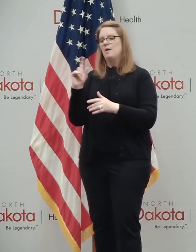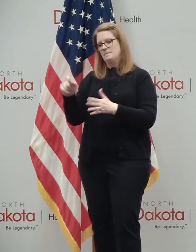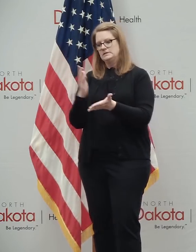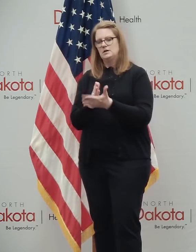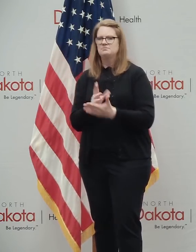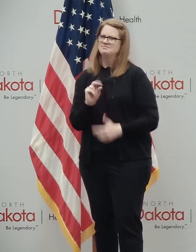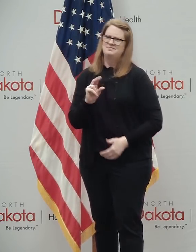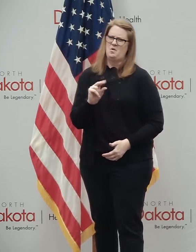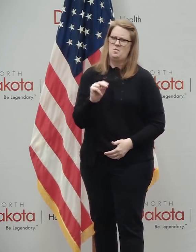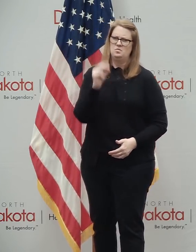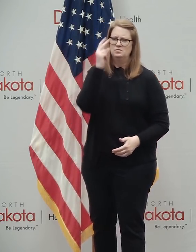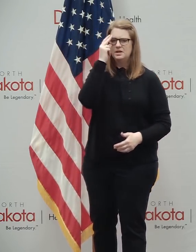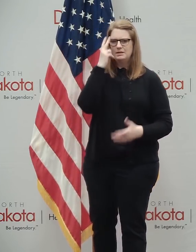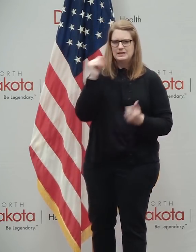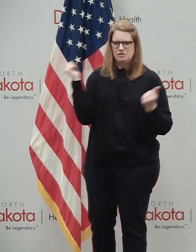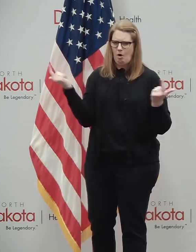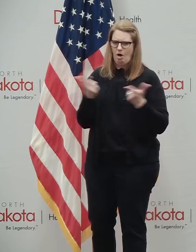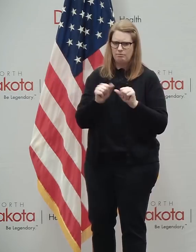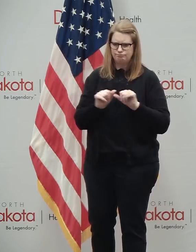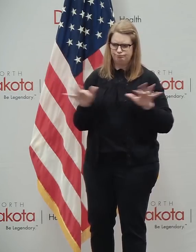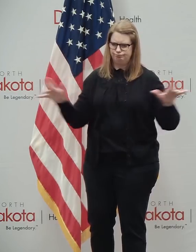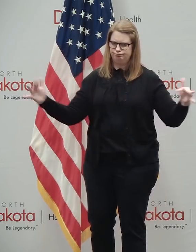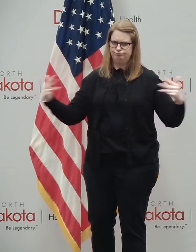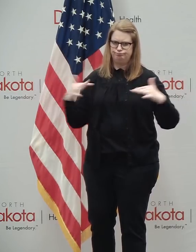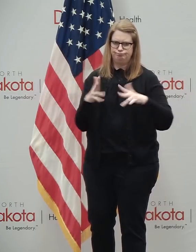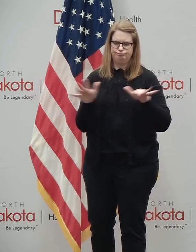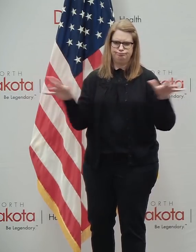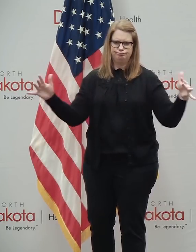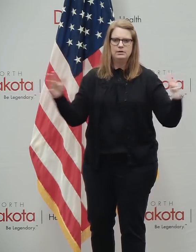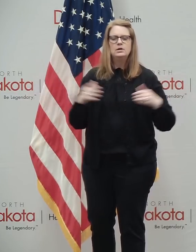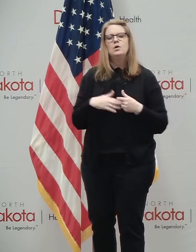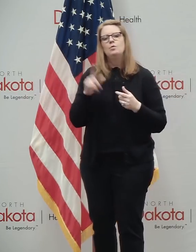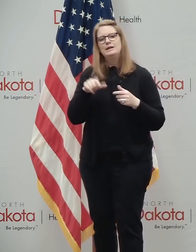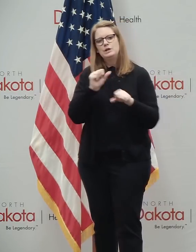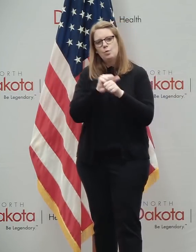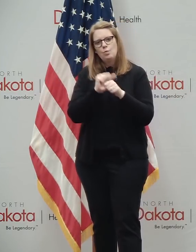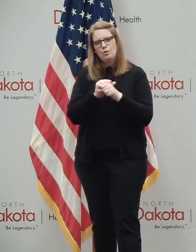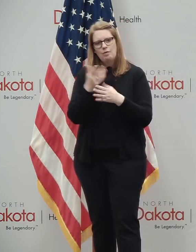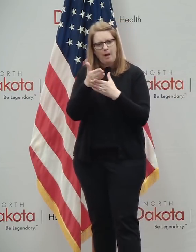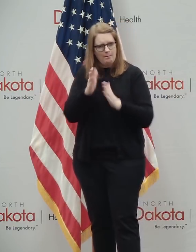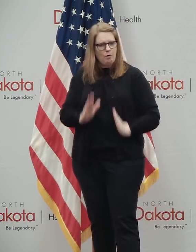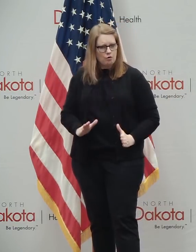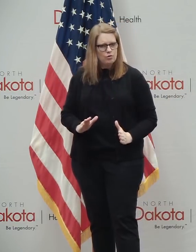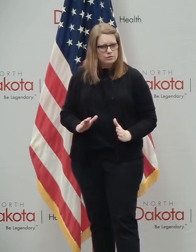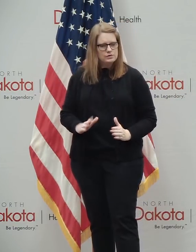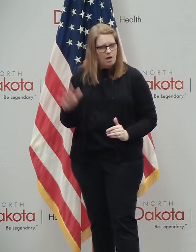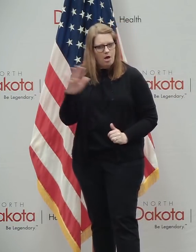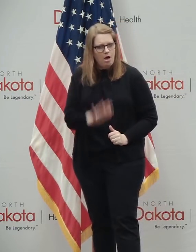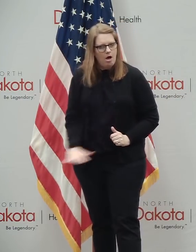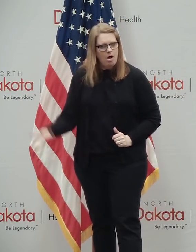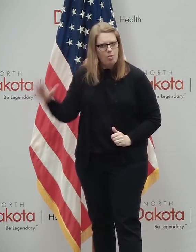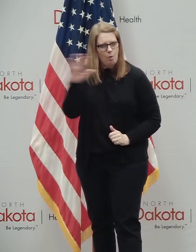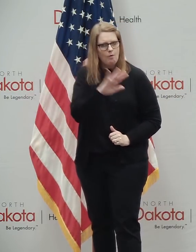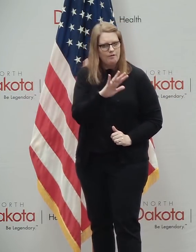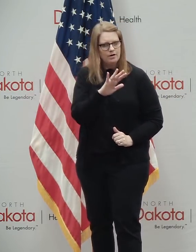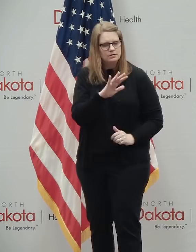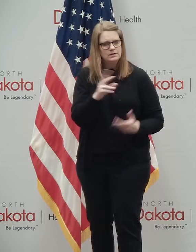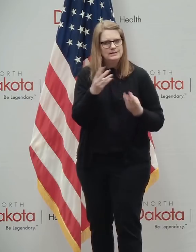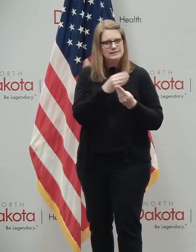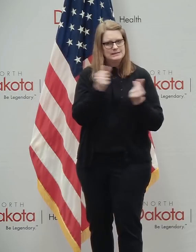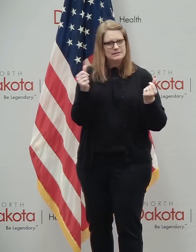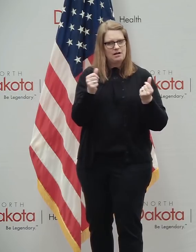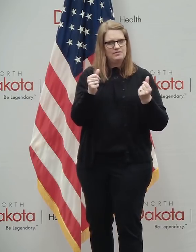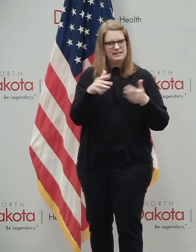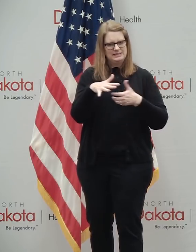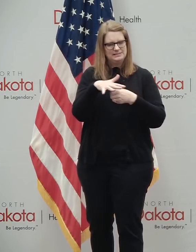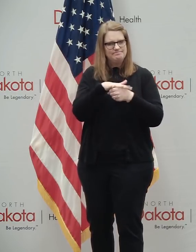way. And so again, we look forward to working with our partners across the border to solve these